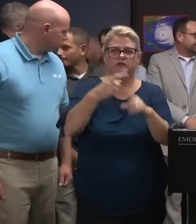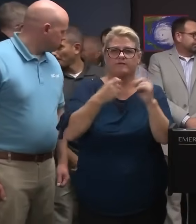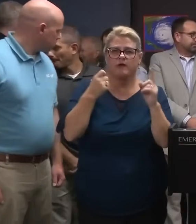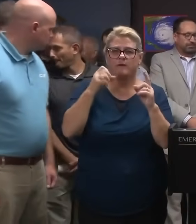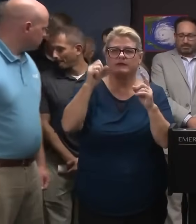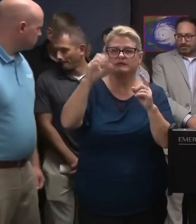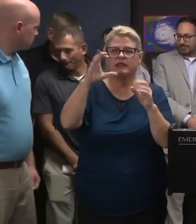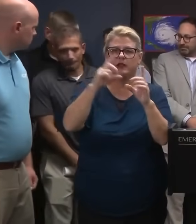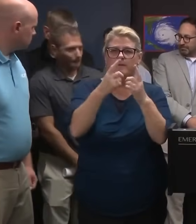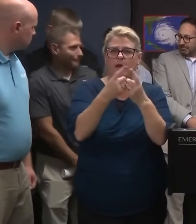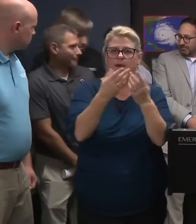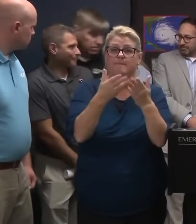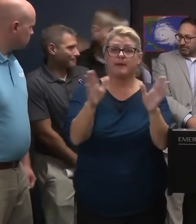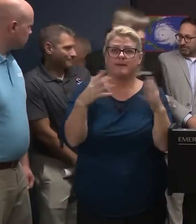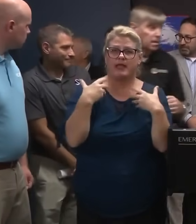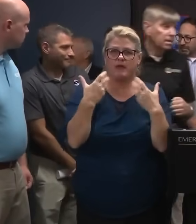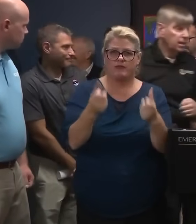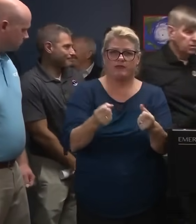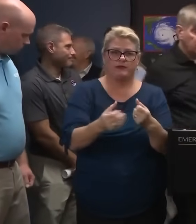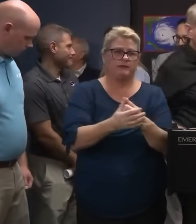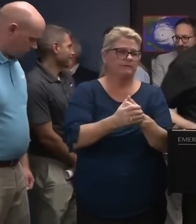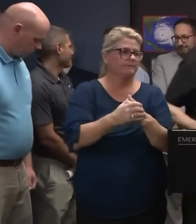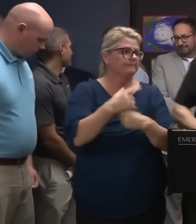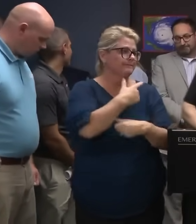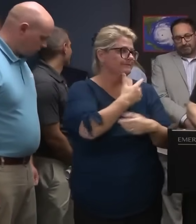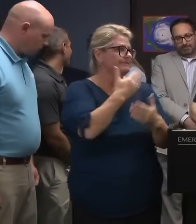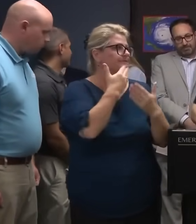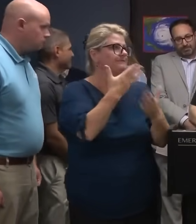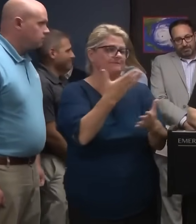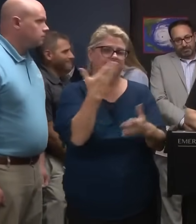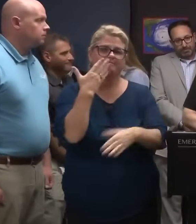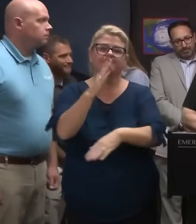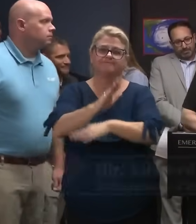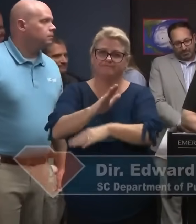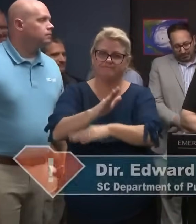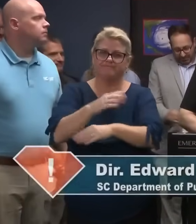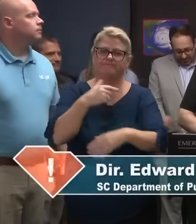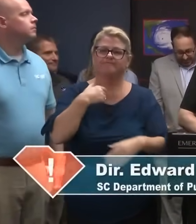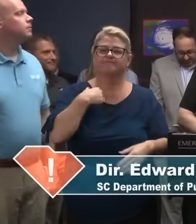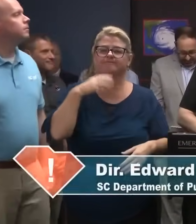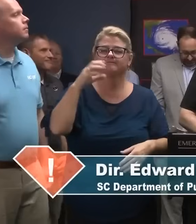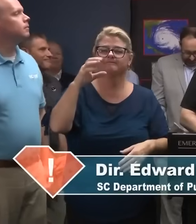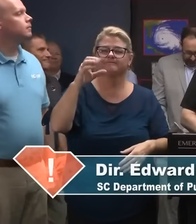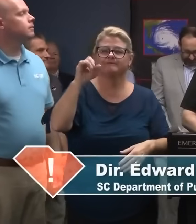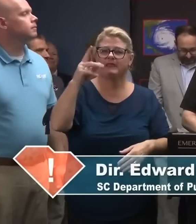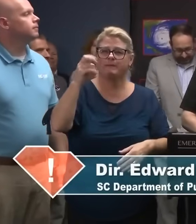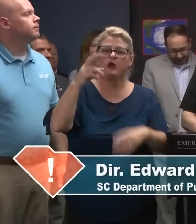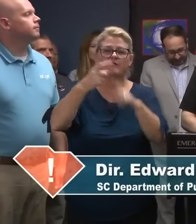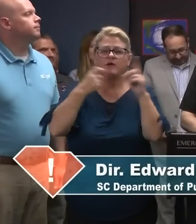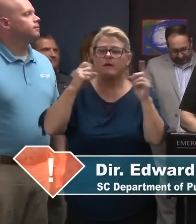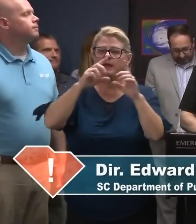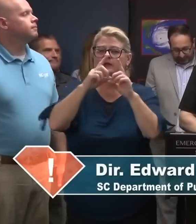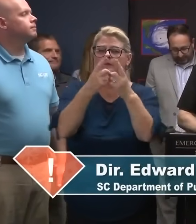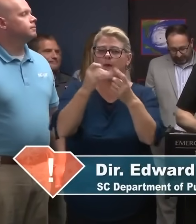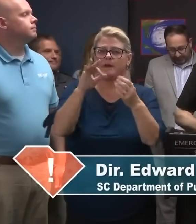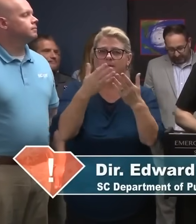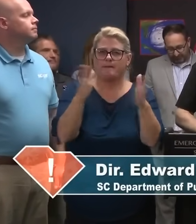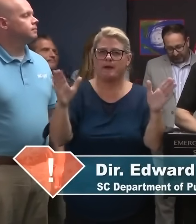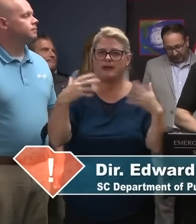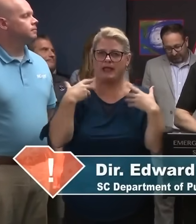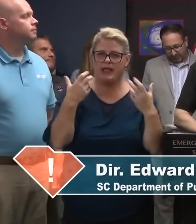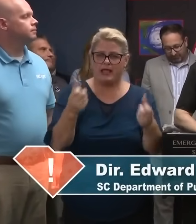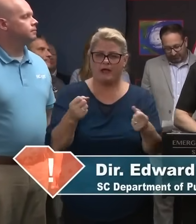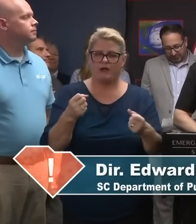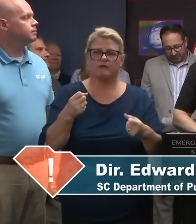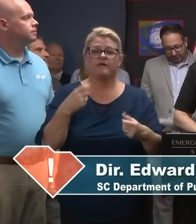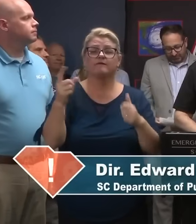Department of Public Health. Thank you, Governor. Good afternoon. Dr. Ed Simmons, South Carolina Department of Public Health.